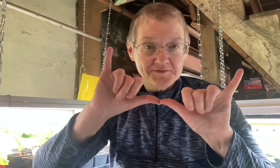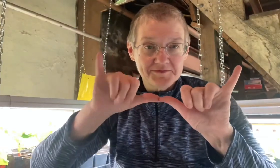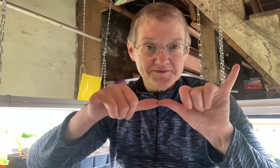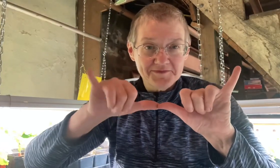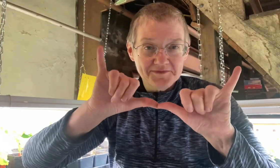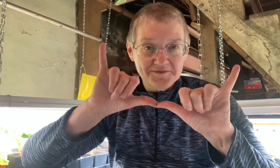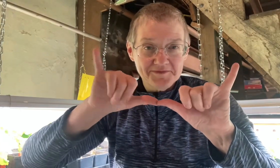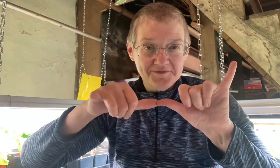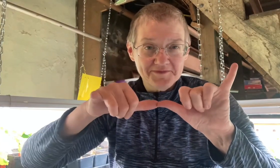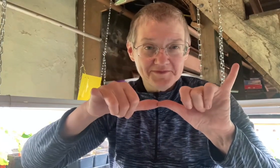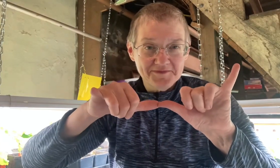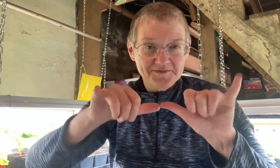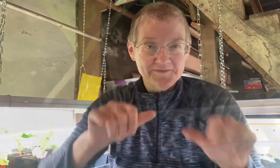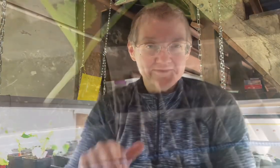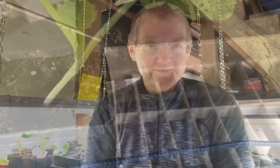Then you want to measure the straw.